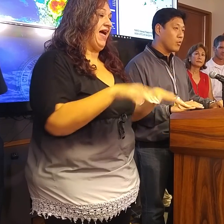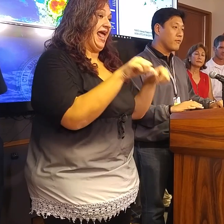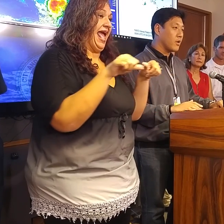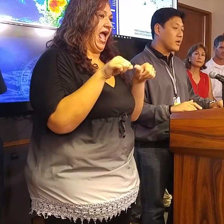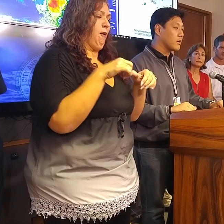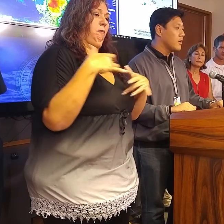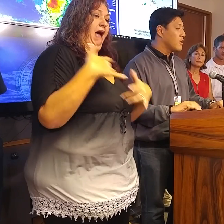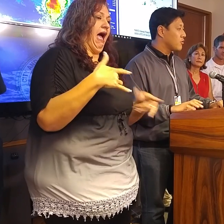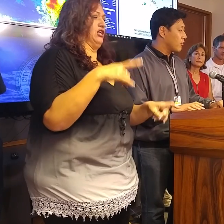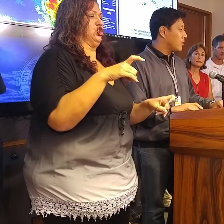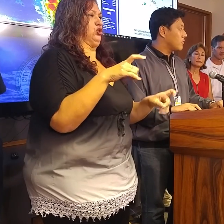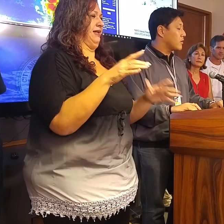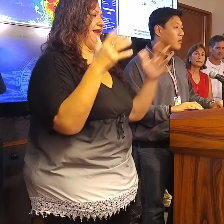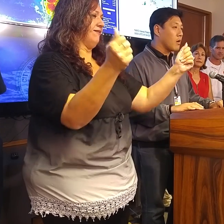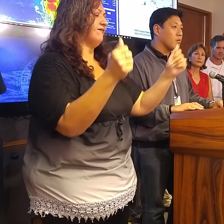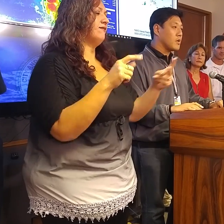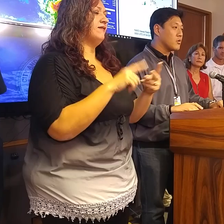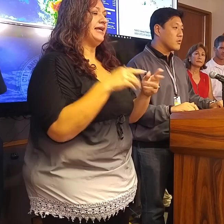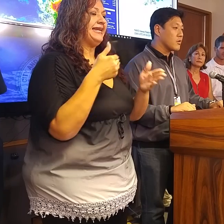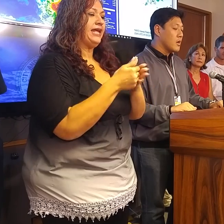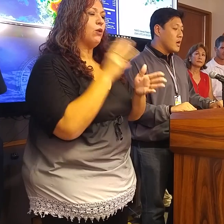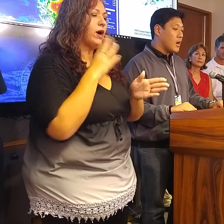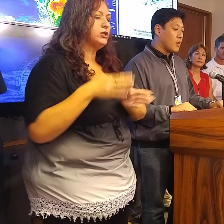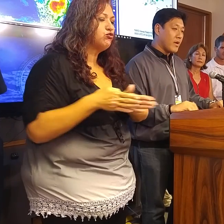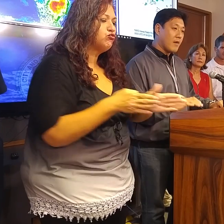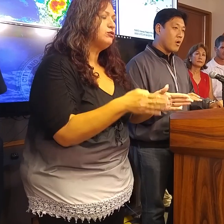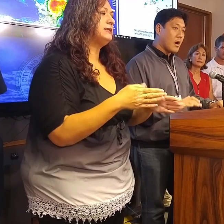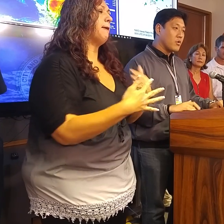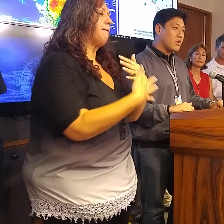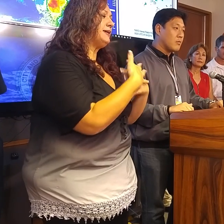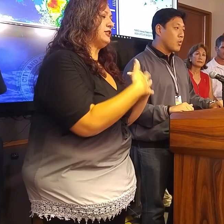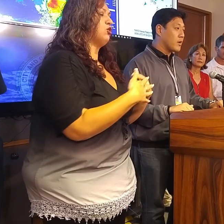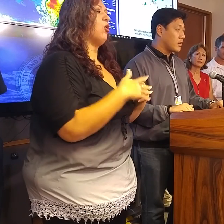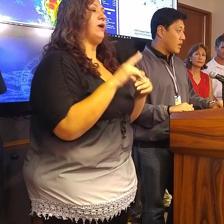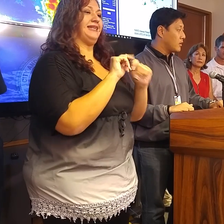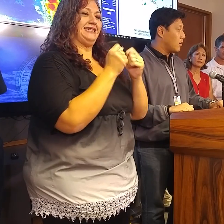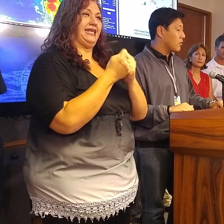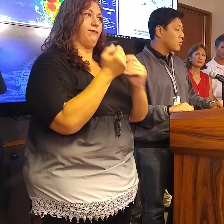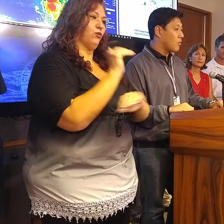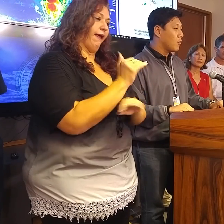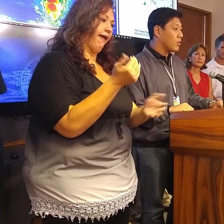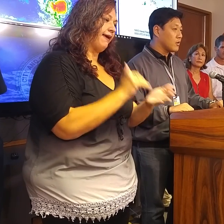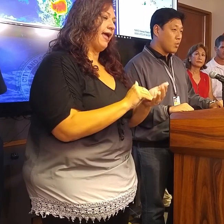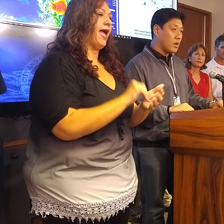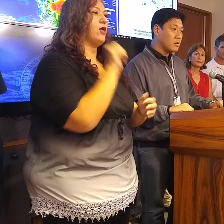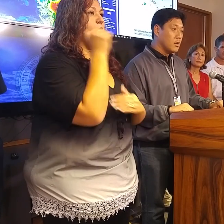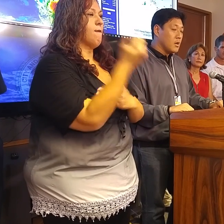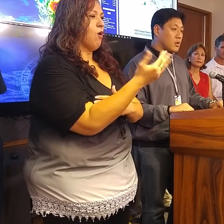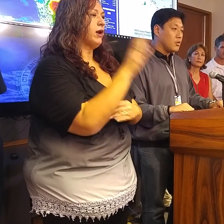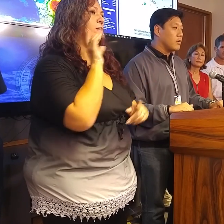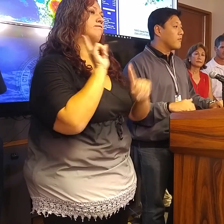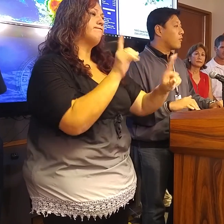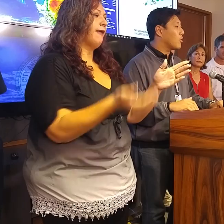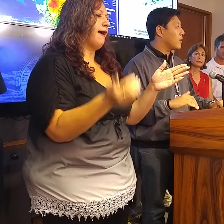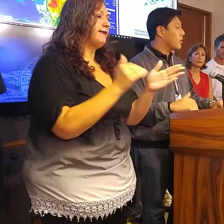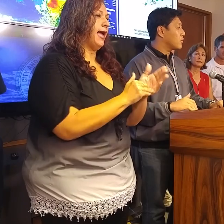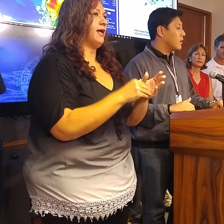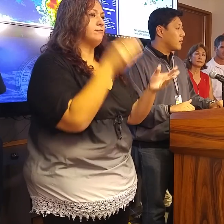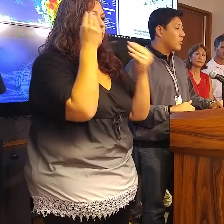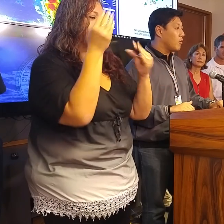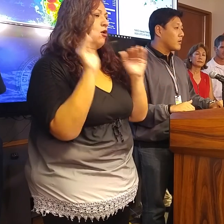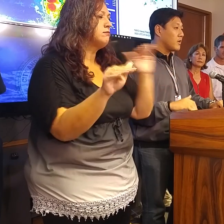that are prone to flooding, streams, and along the beaches. We have our outreach teams going tonight, also tomorrow morning as well, to inform